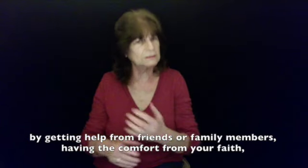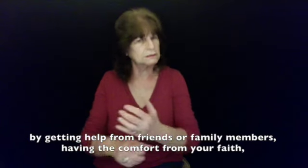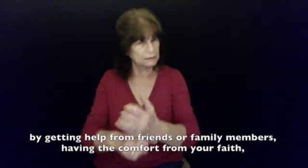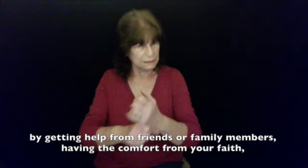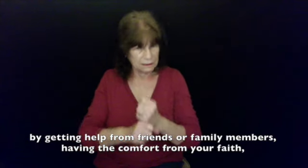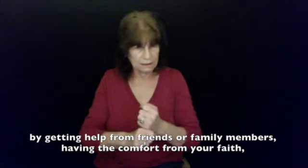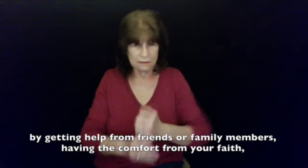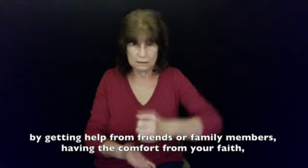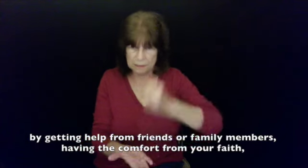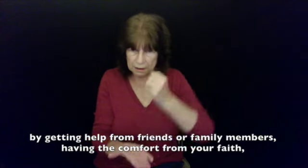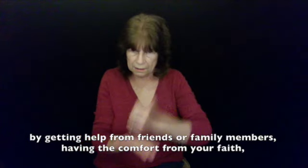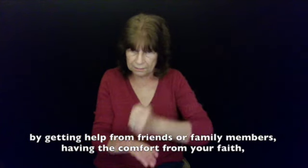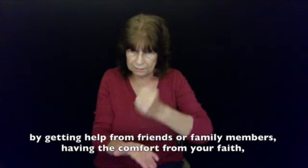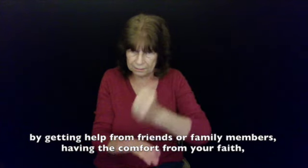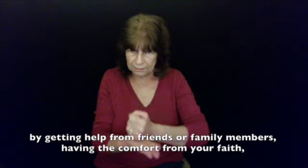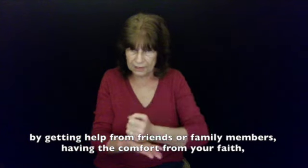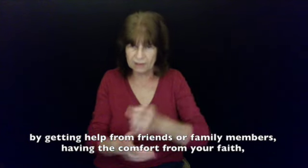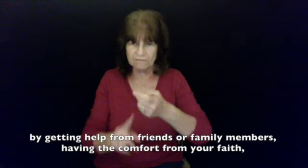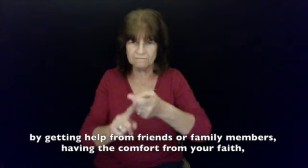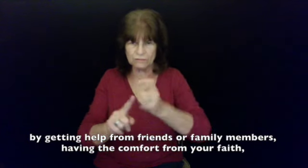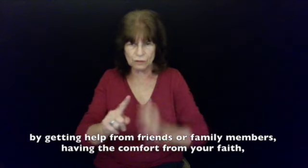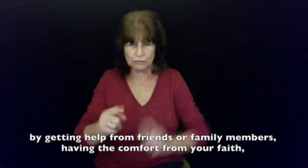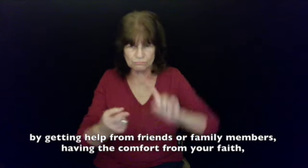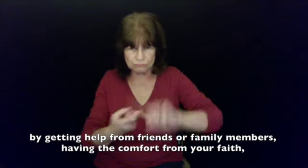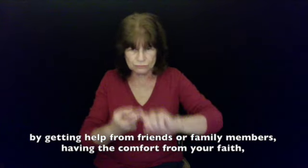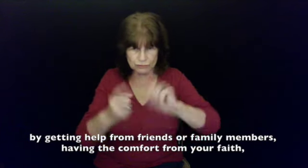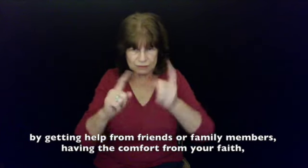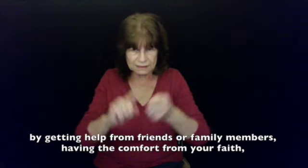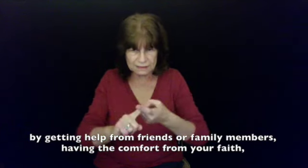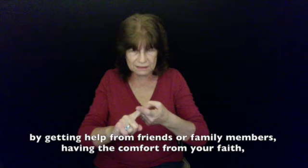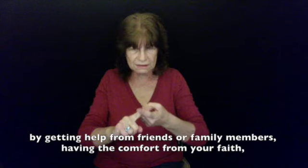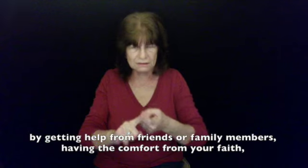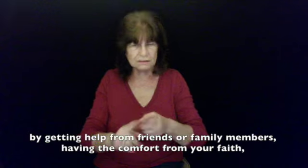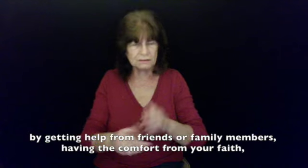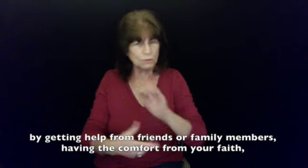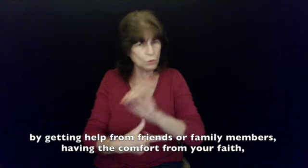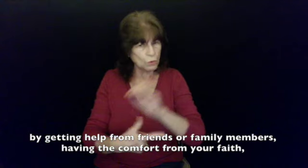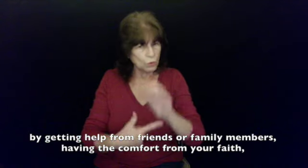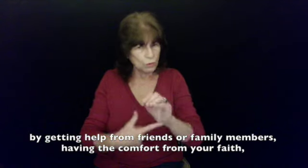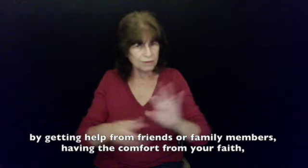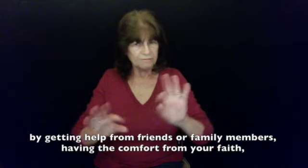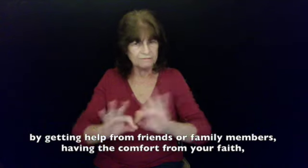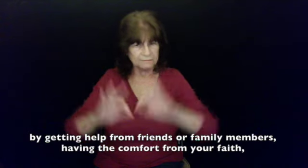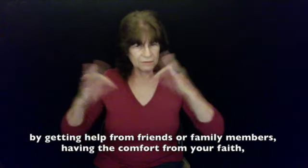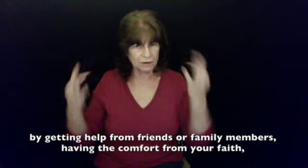By getting help from friends or family members, having the comfort from your faith,